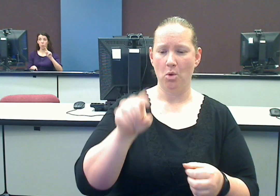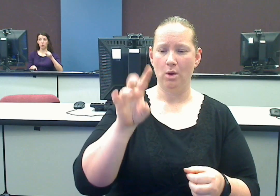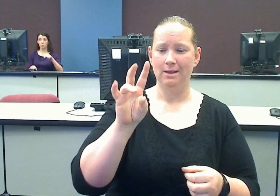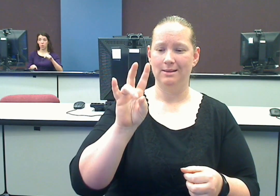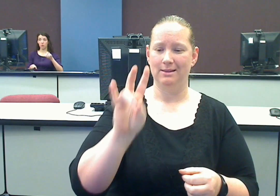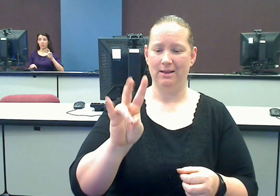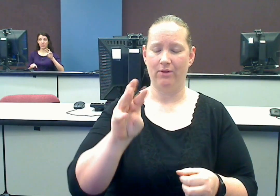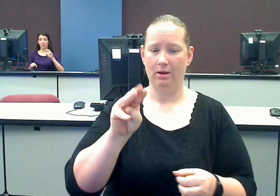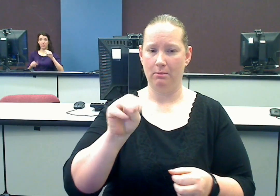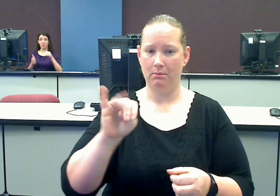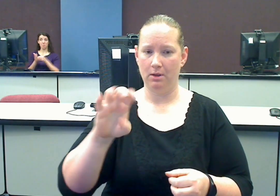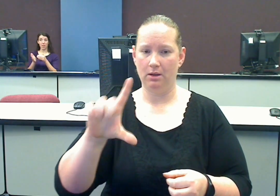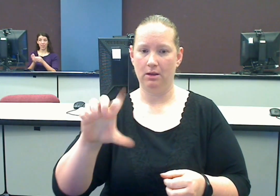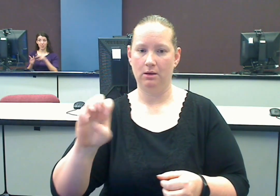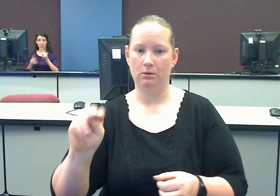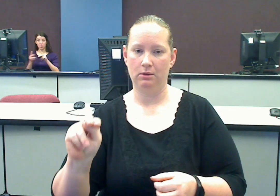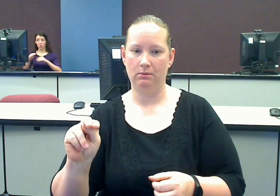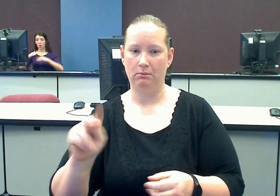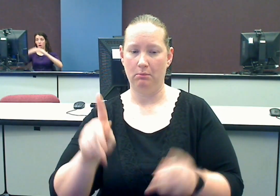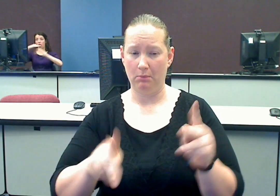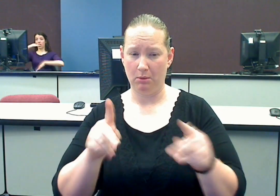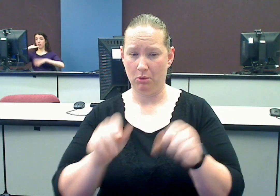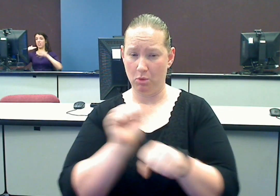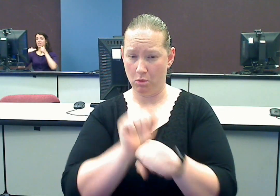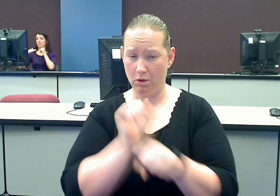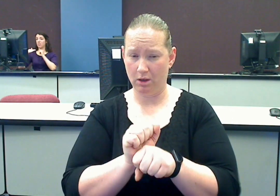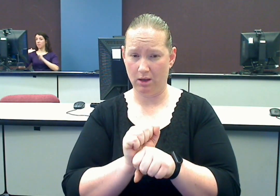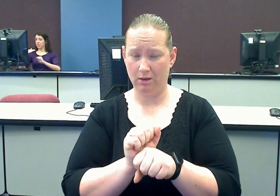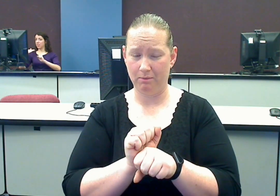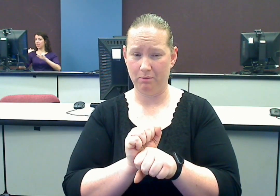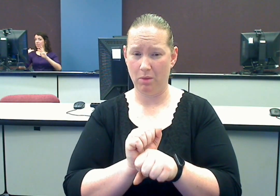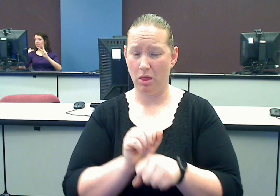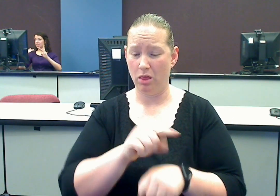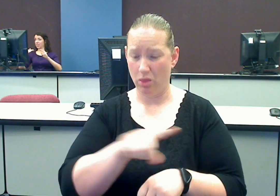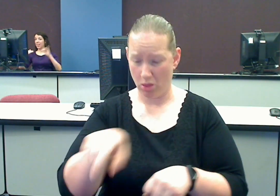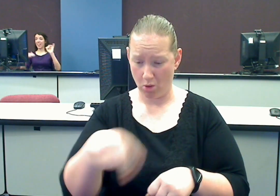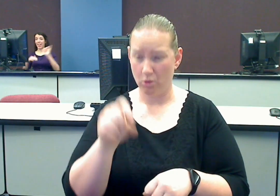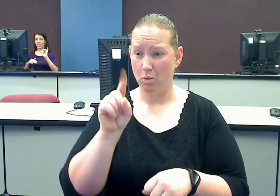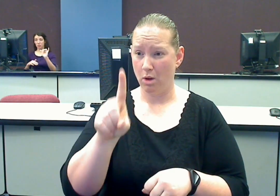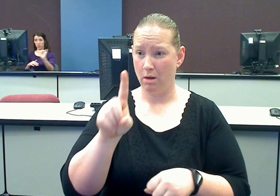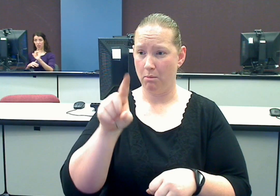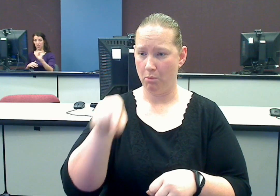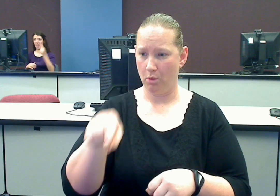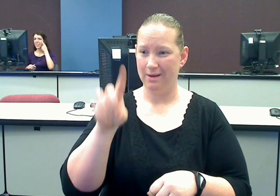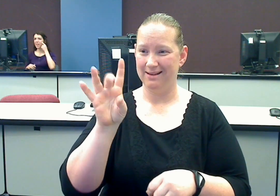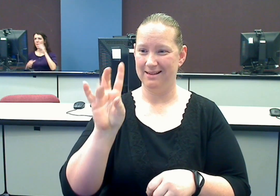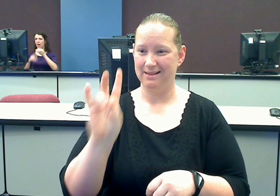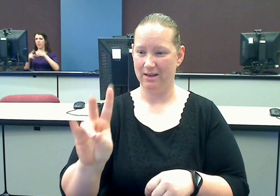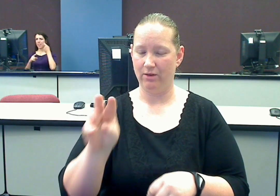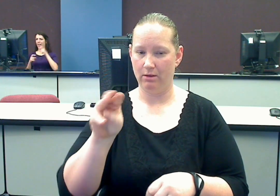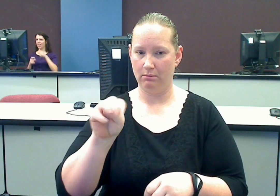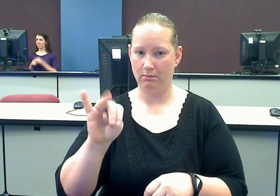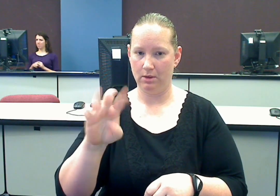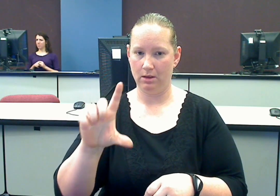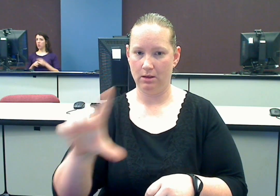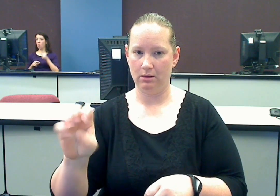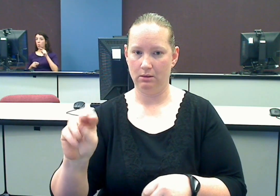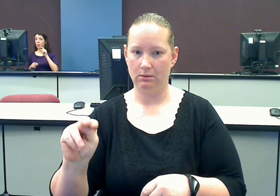under the age of 16 years old, like yourselves. Think about that for a second. 1.7 million